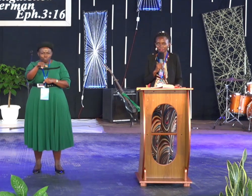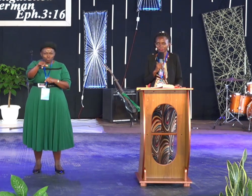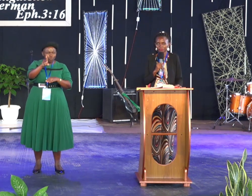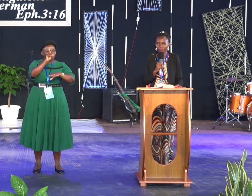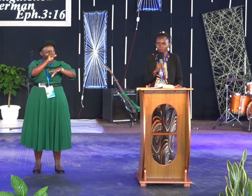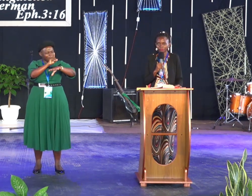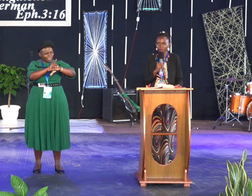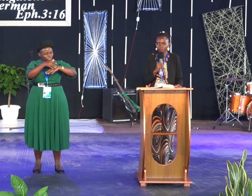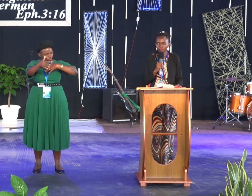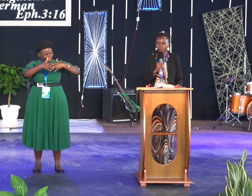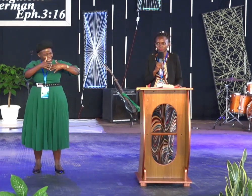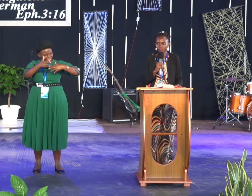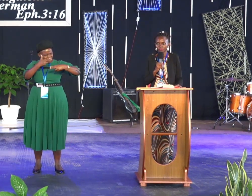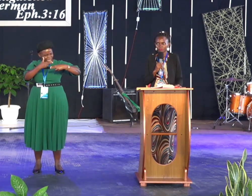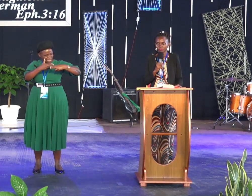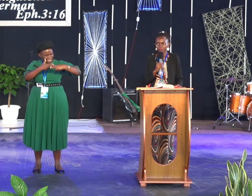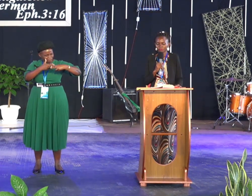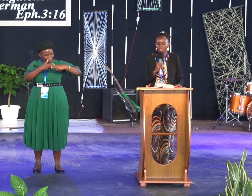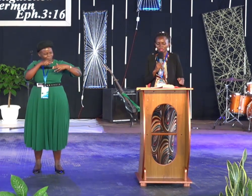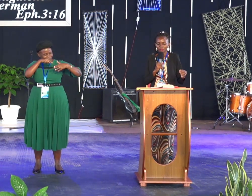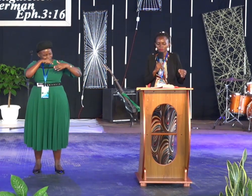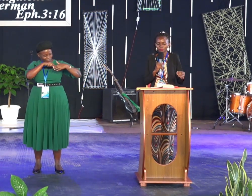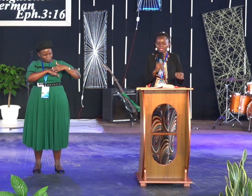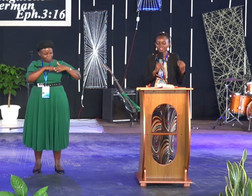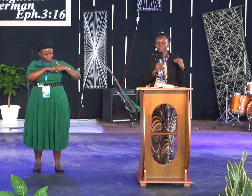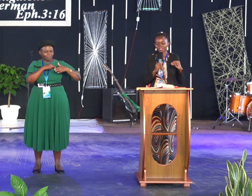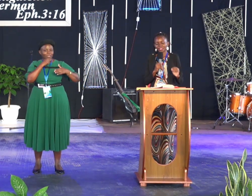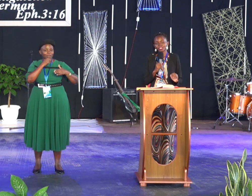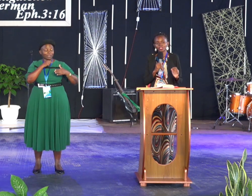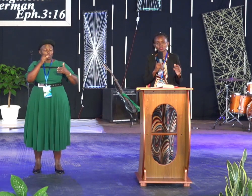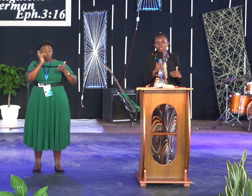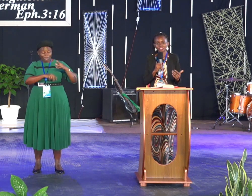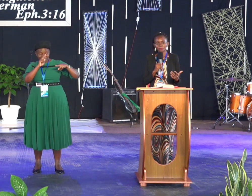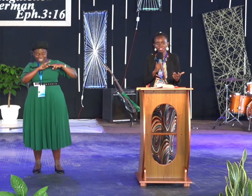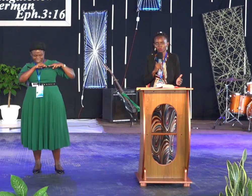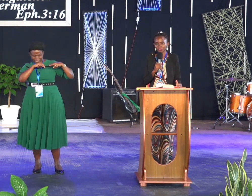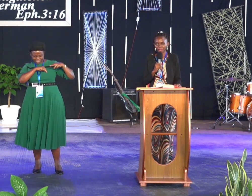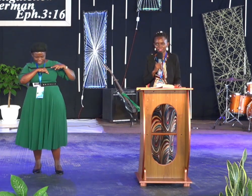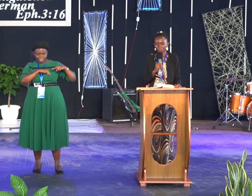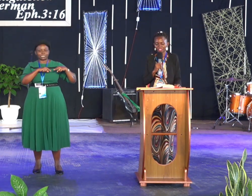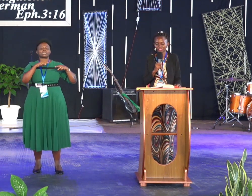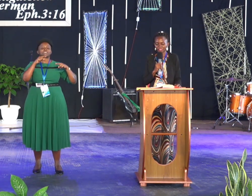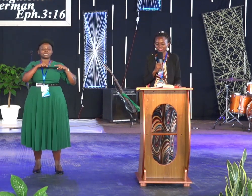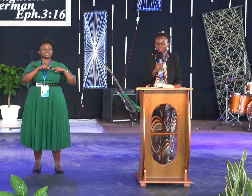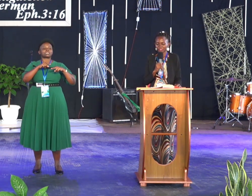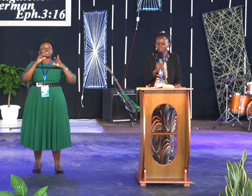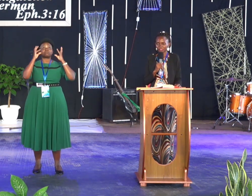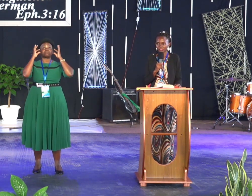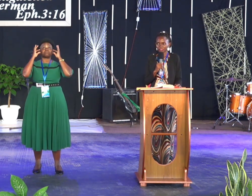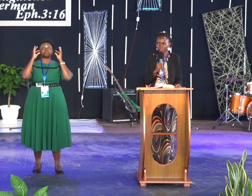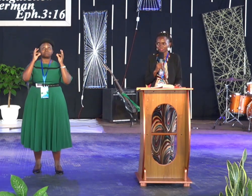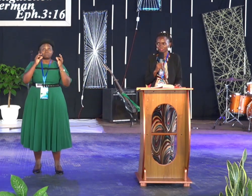inner man. Ekituddeyo kye kisalawo engeri gy'olabamu ebintu. What is seated in you is what determines the way you perceive things. Yategeera